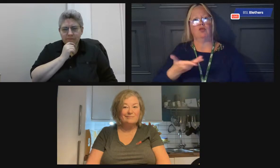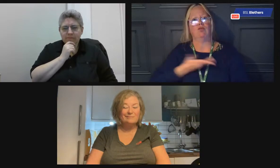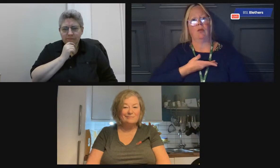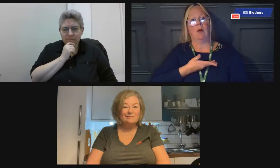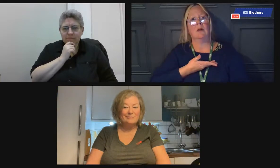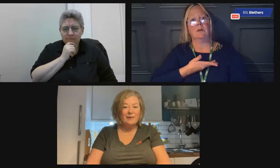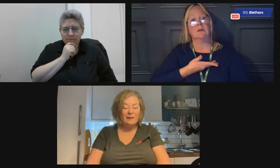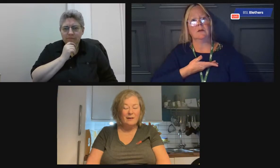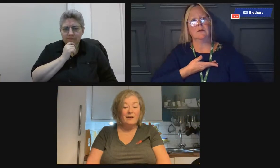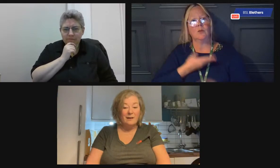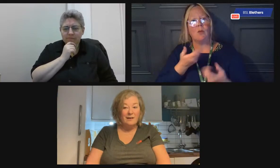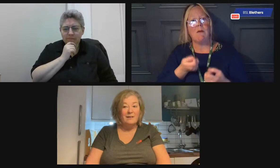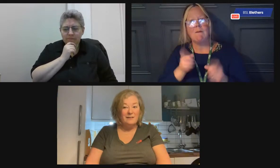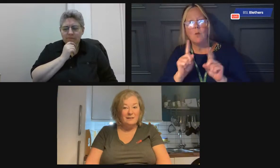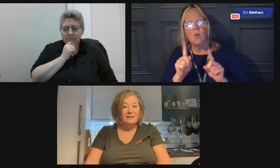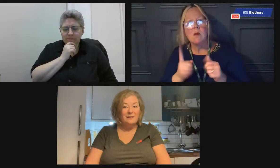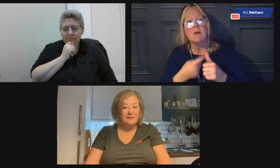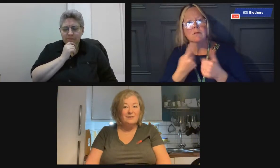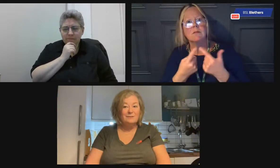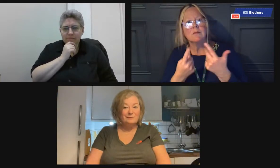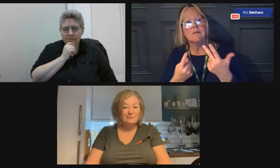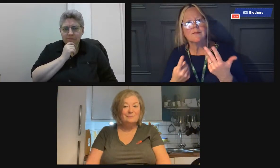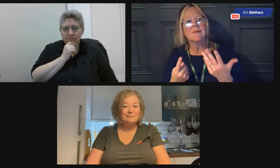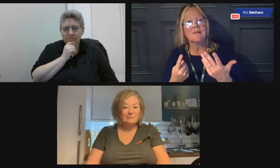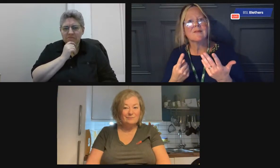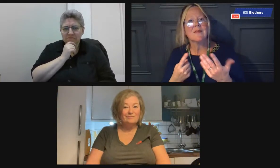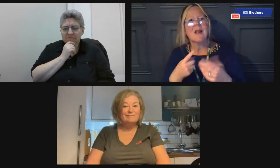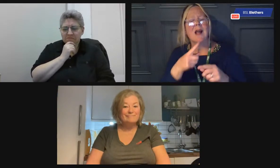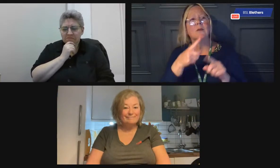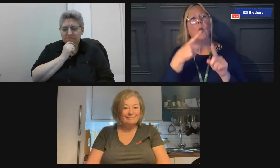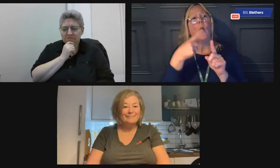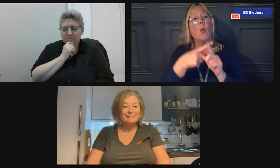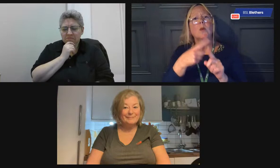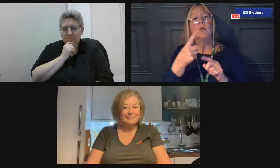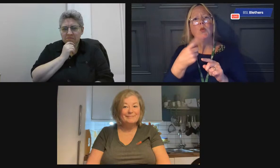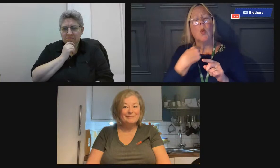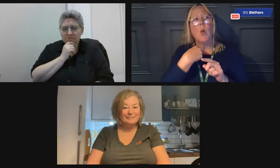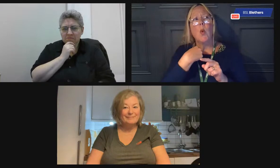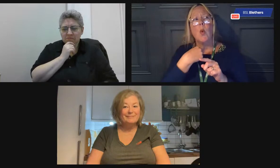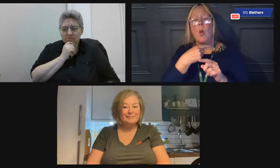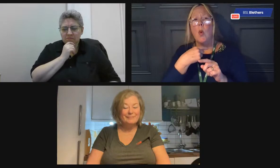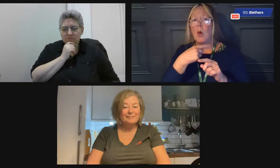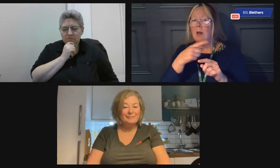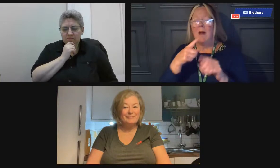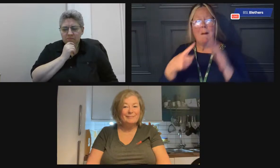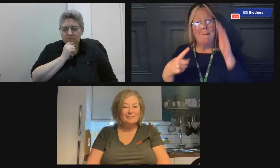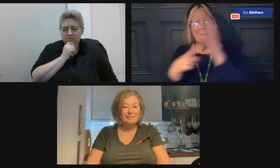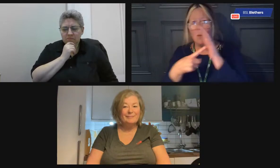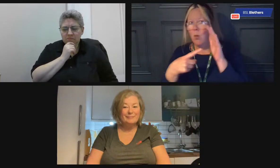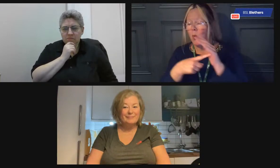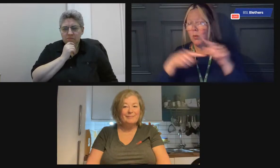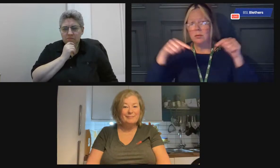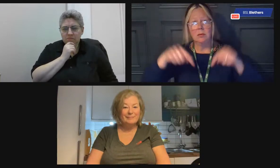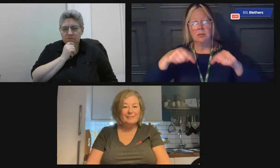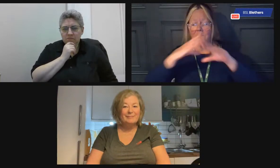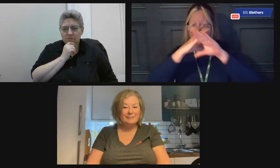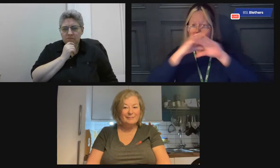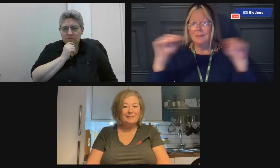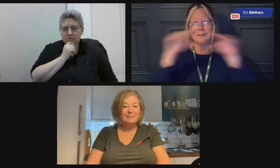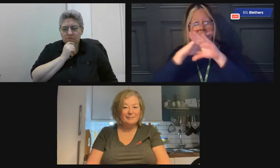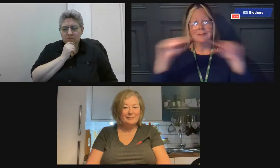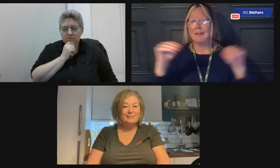accessible. There's a leaflet there, you're okay. So they don't understand patients' rights and